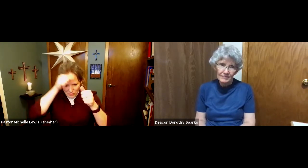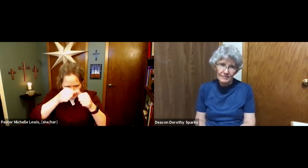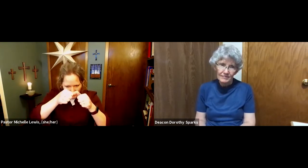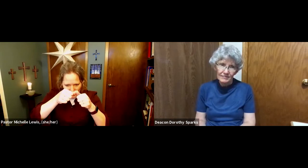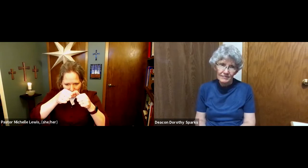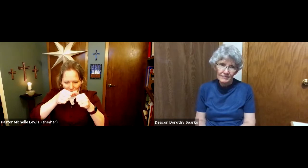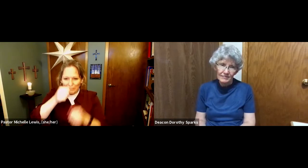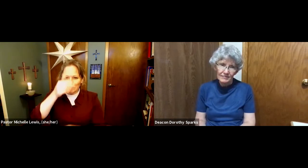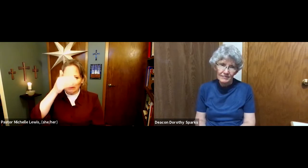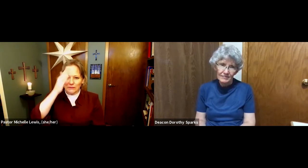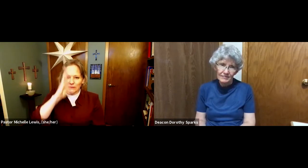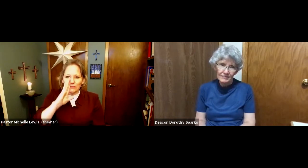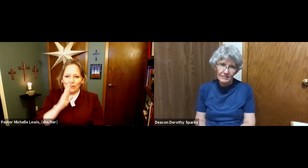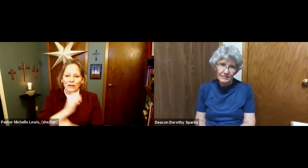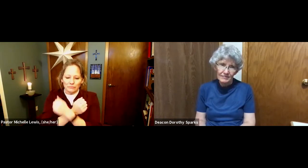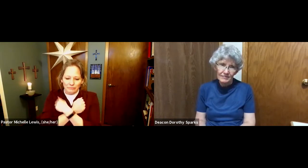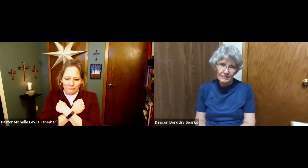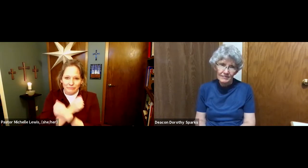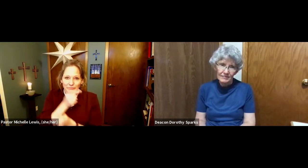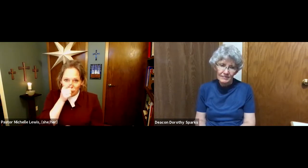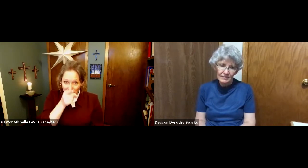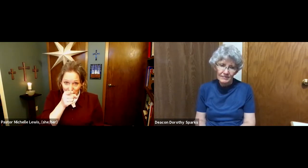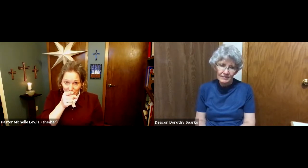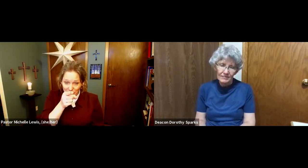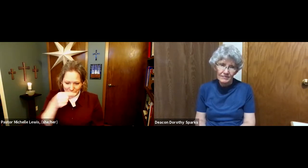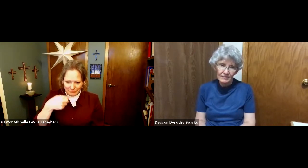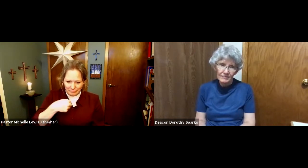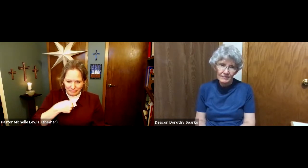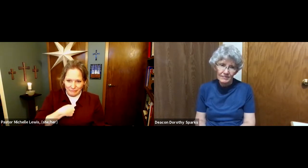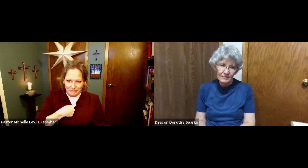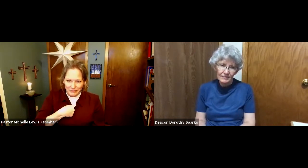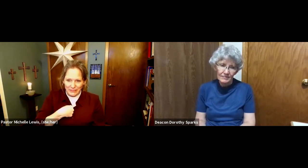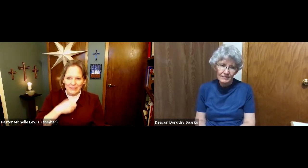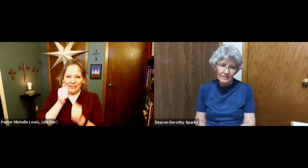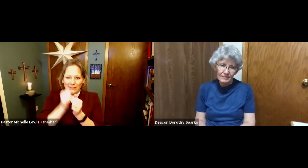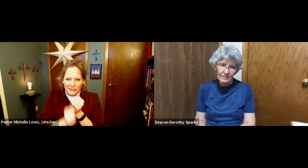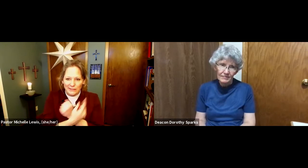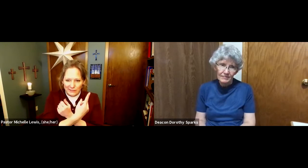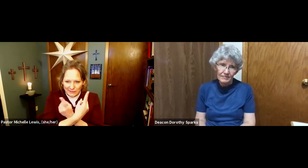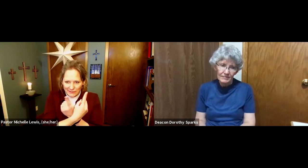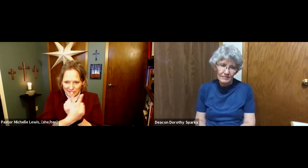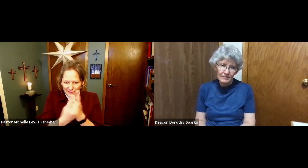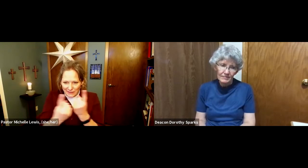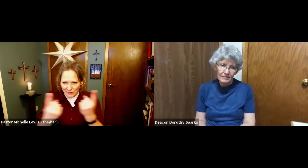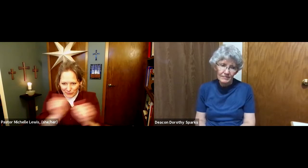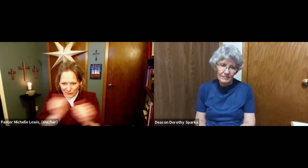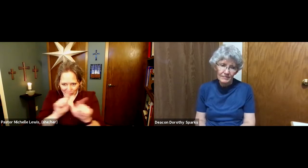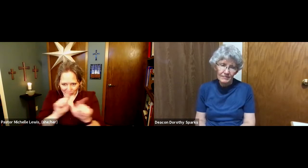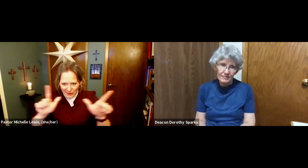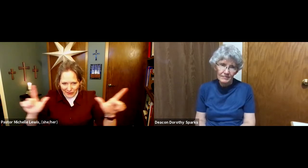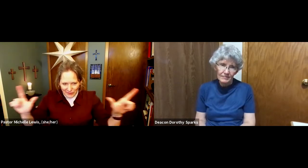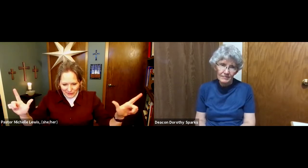To remember that God loves you, me, and every one of